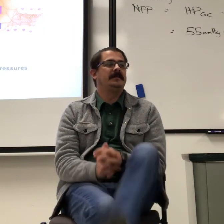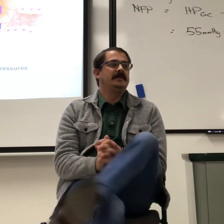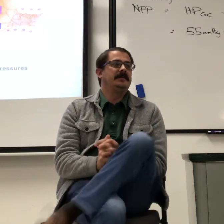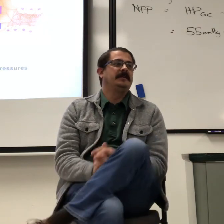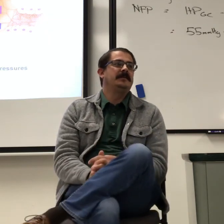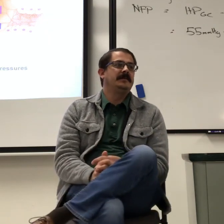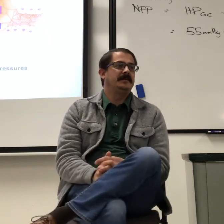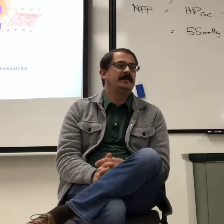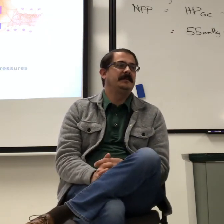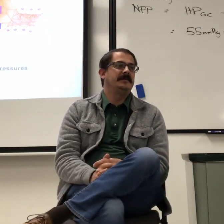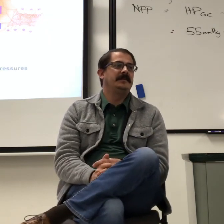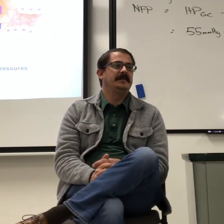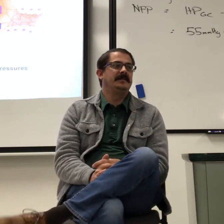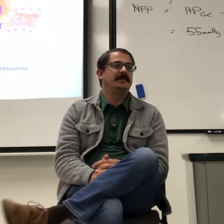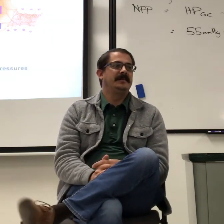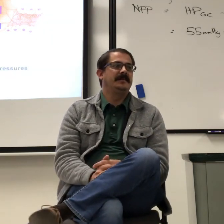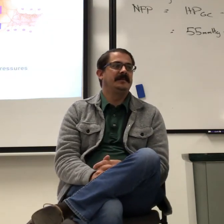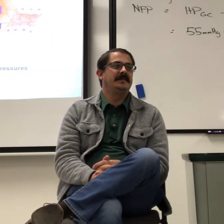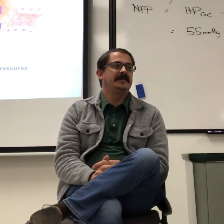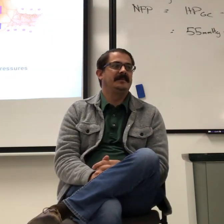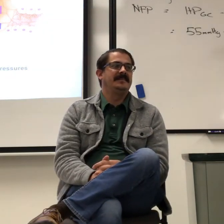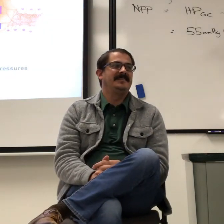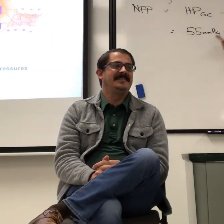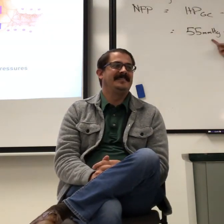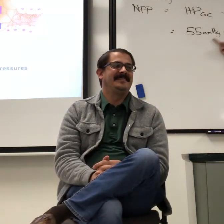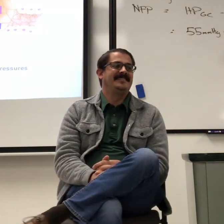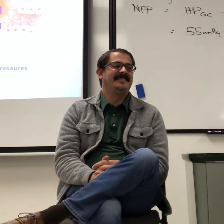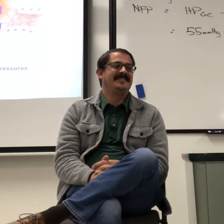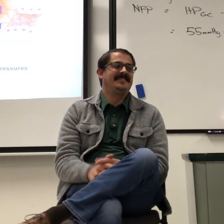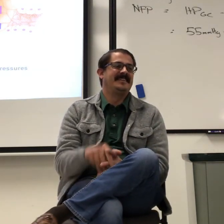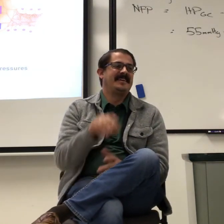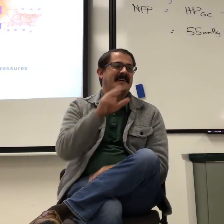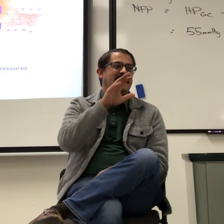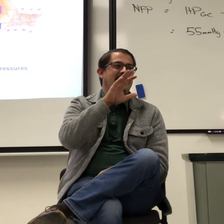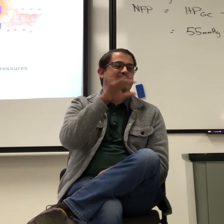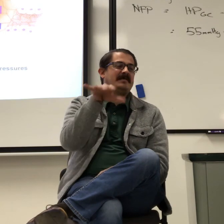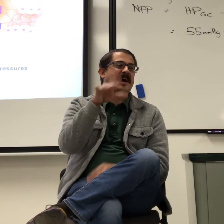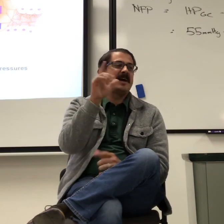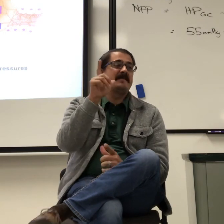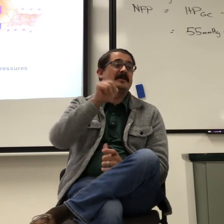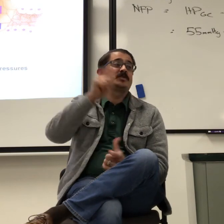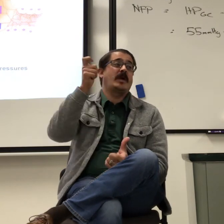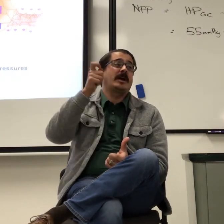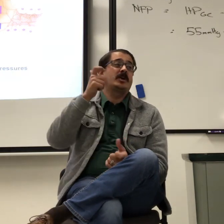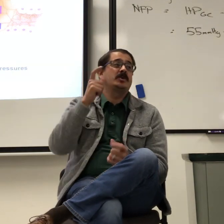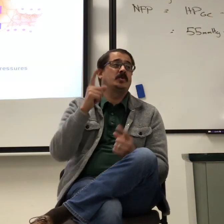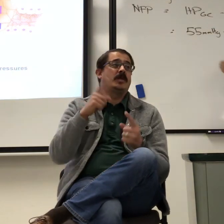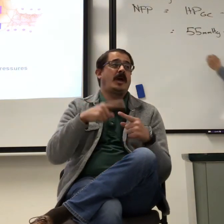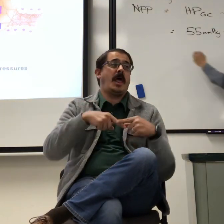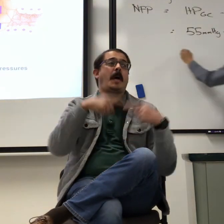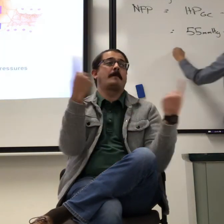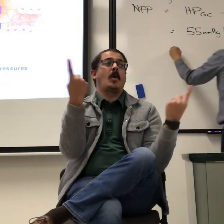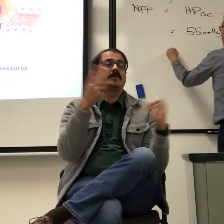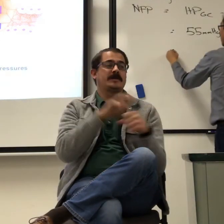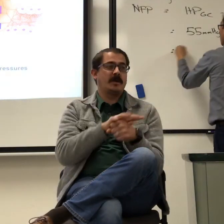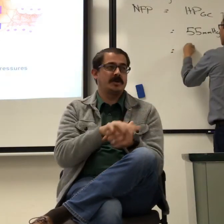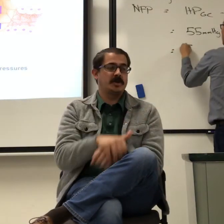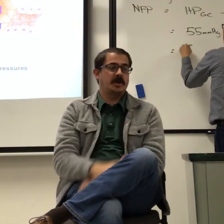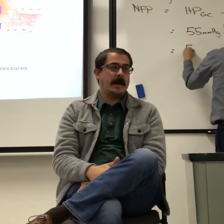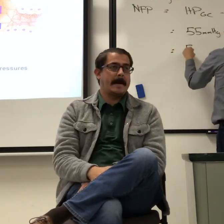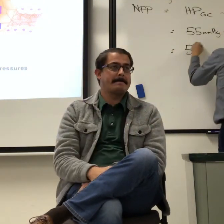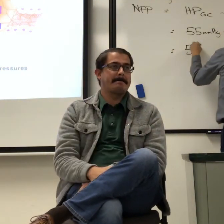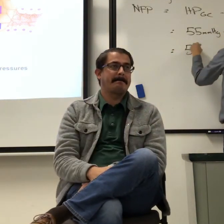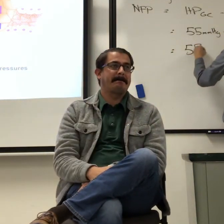So hopefully the 55 is greater to these opposing pressures. And it is. Let's just do the math.